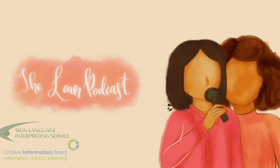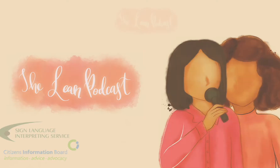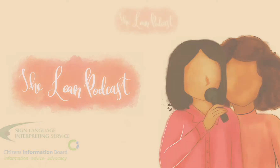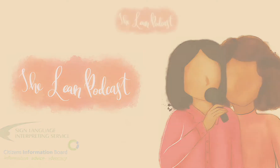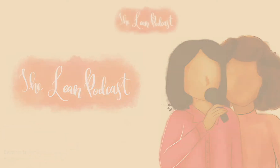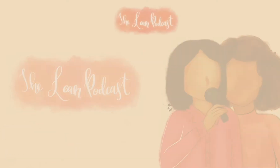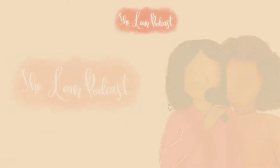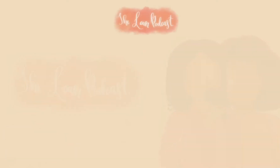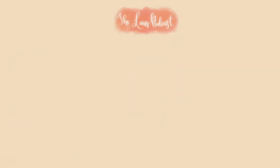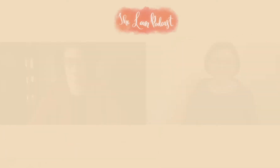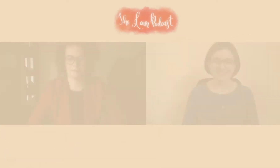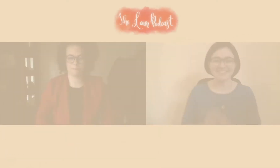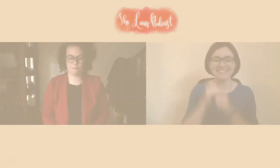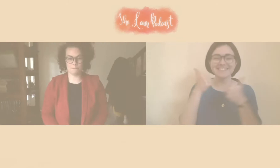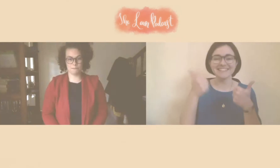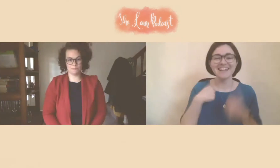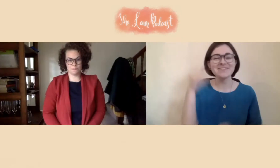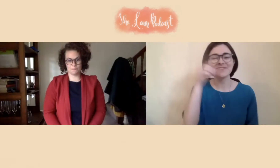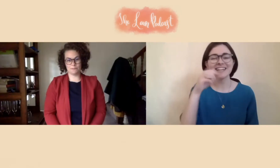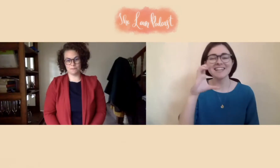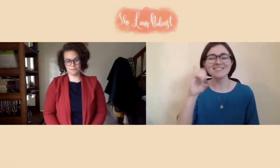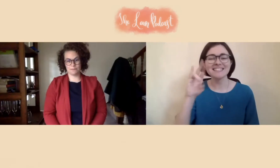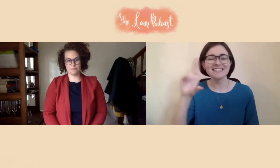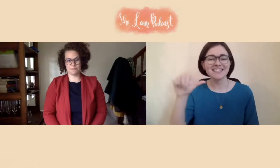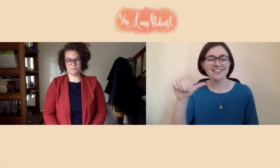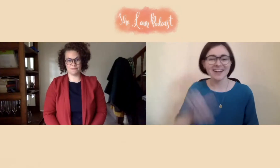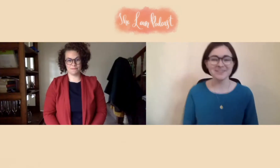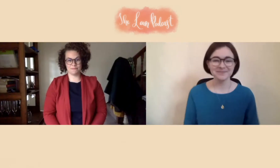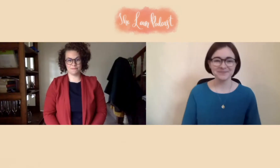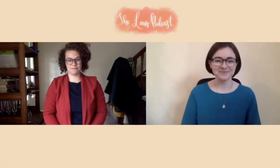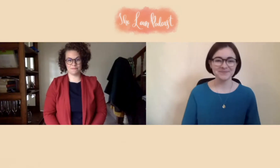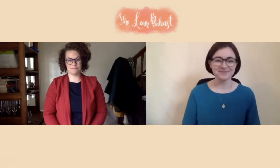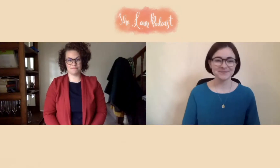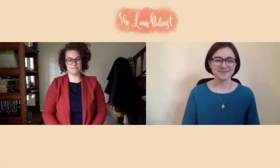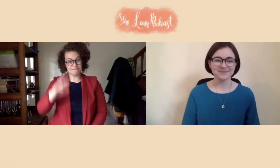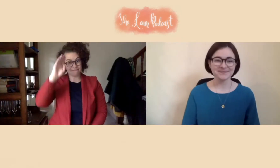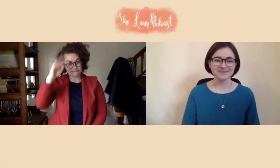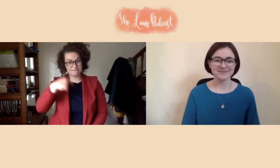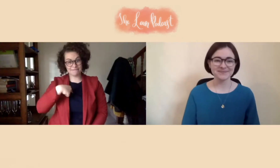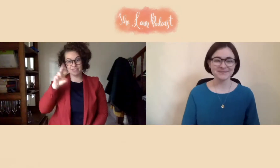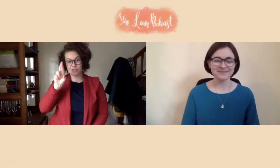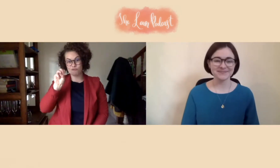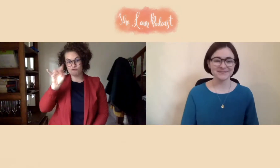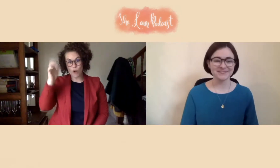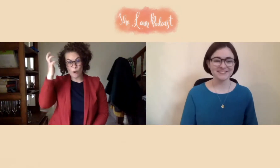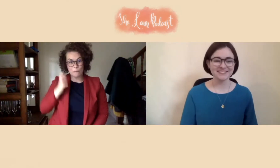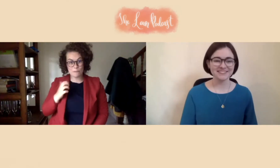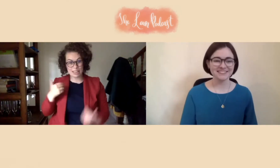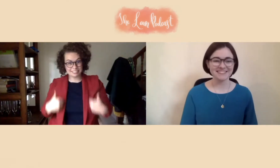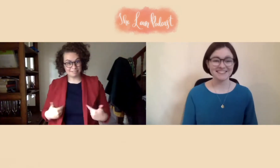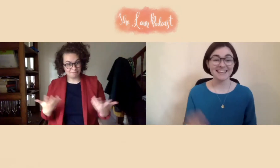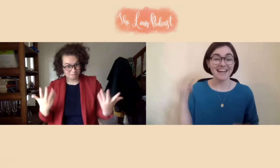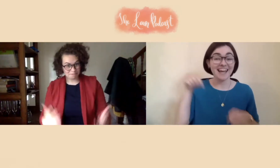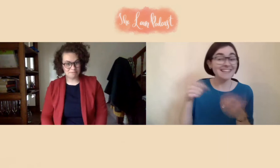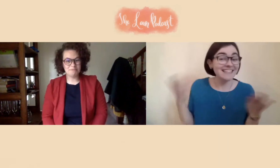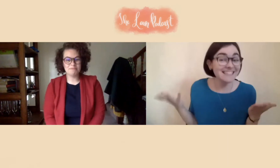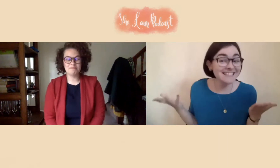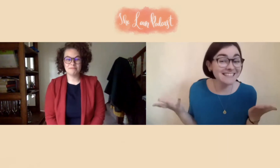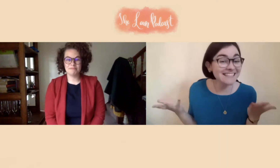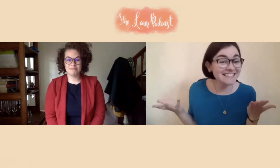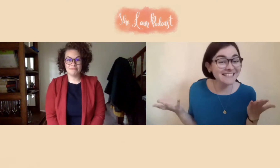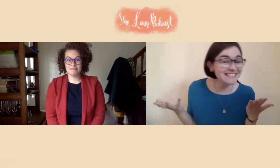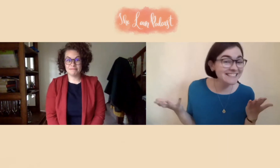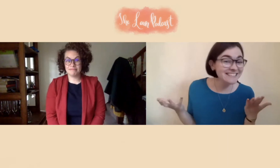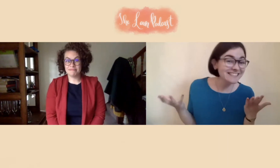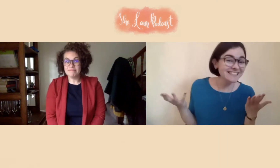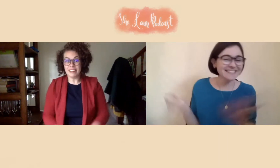Lean Podcast. Hi, my name's Ciara. Hi, I'm Romy. And this is The Lean.